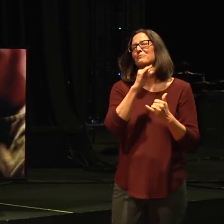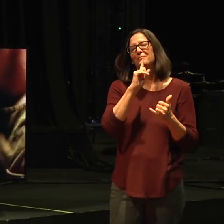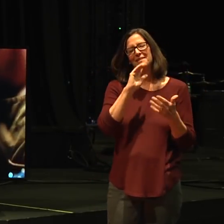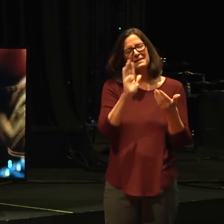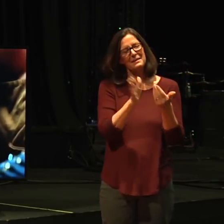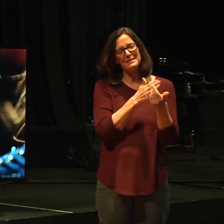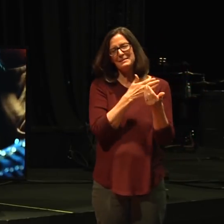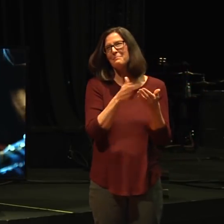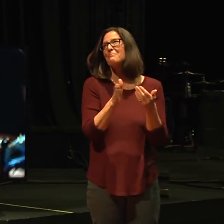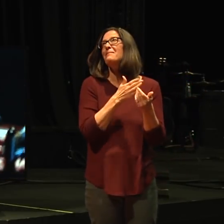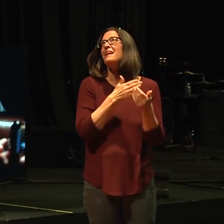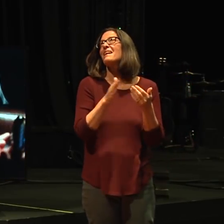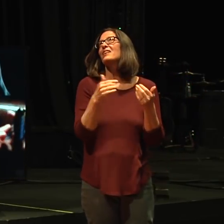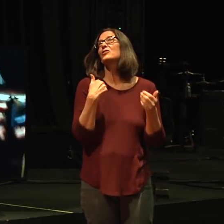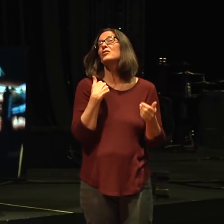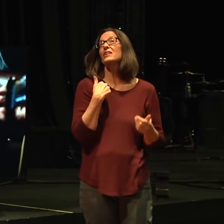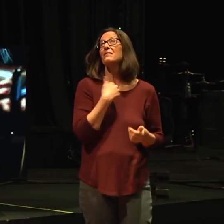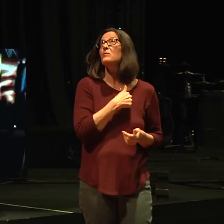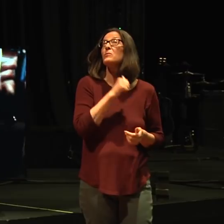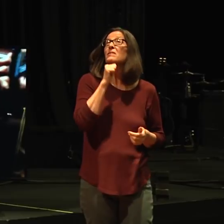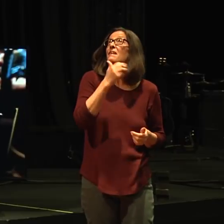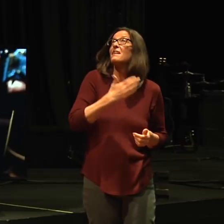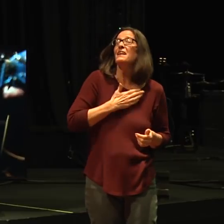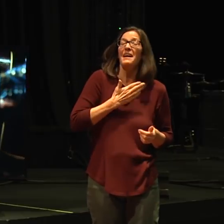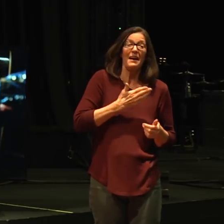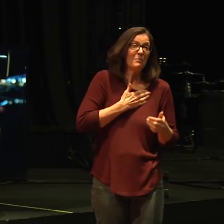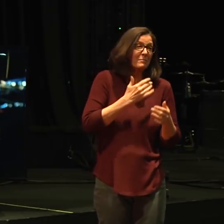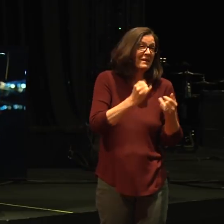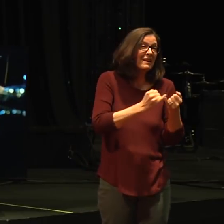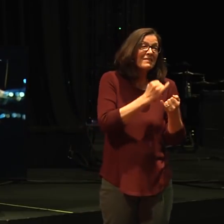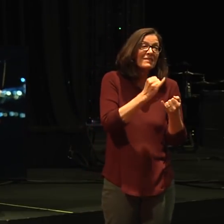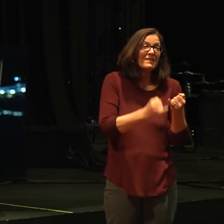end if we're unhappy?